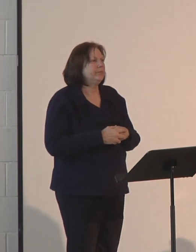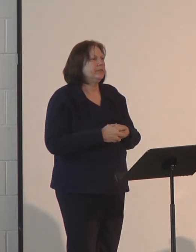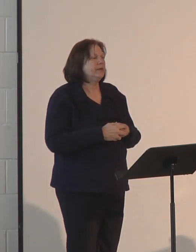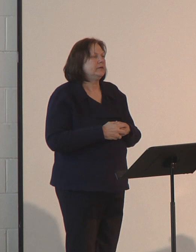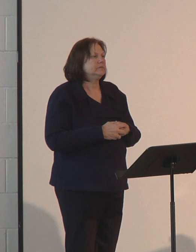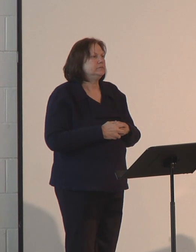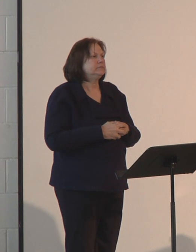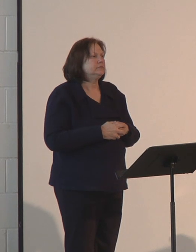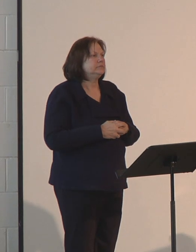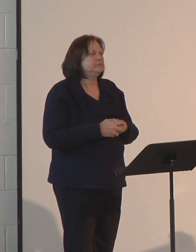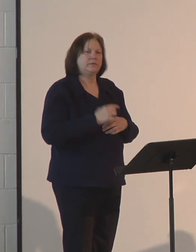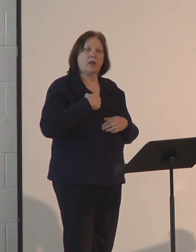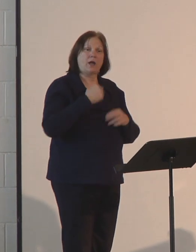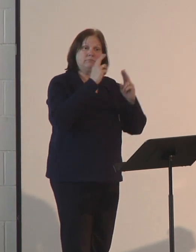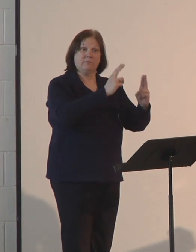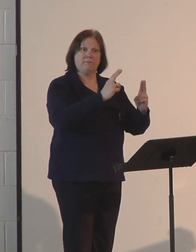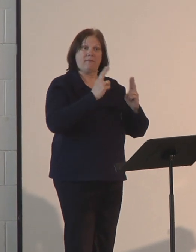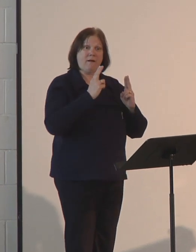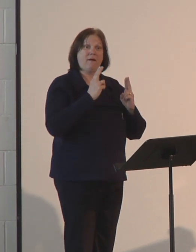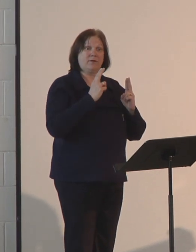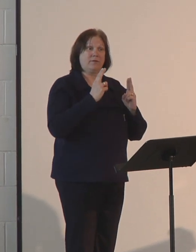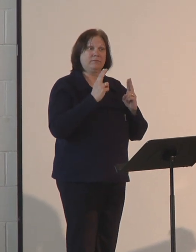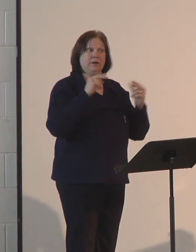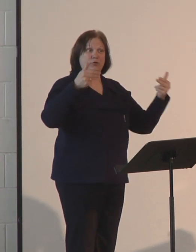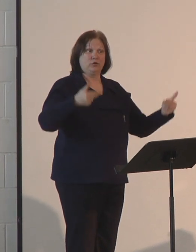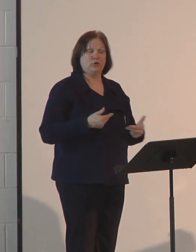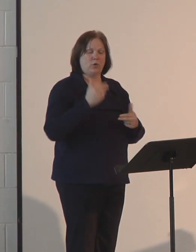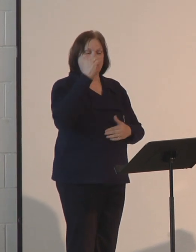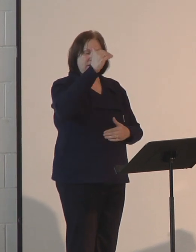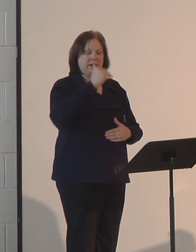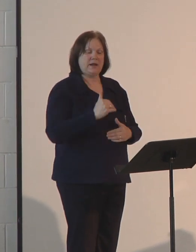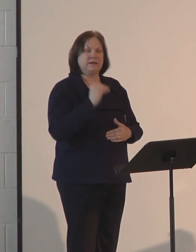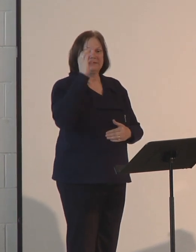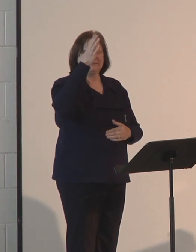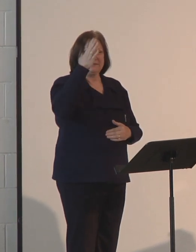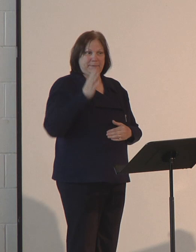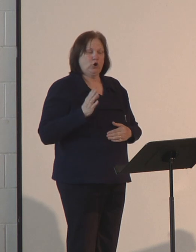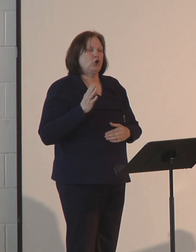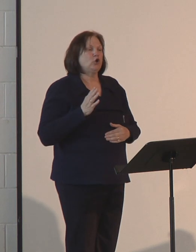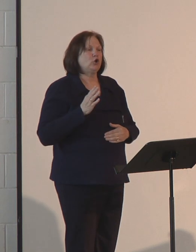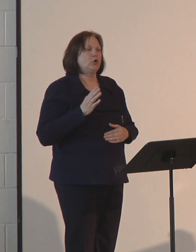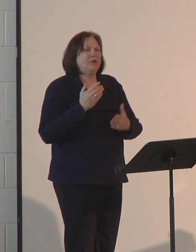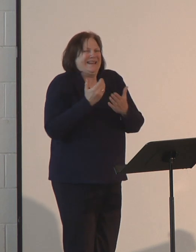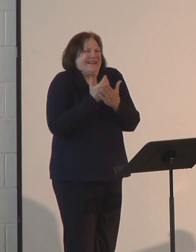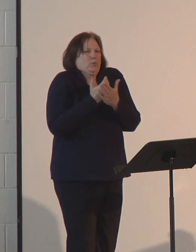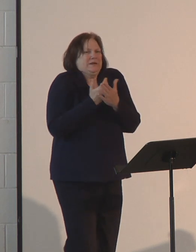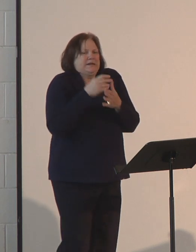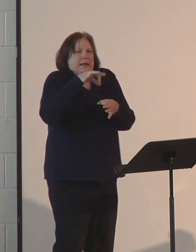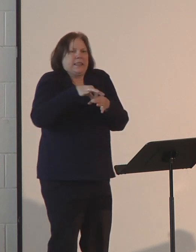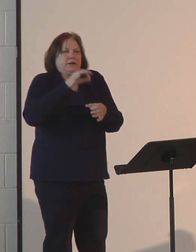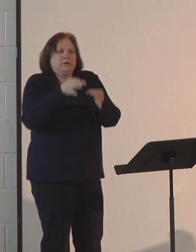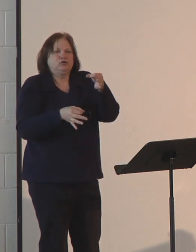So I am so honored to introduce our next guest speaker, our newly elected